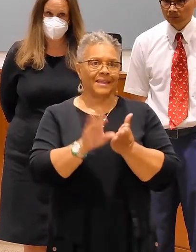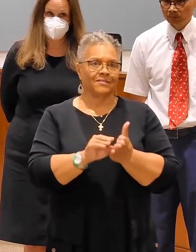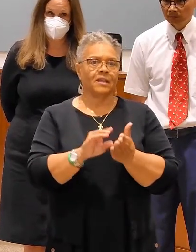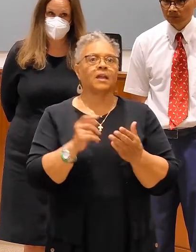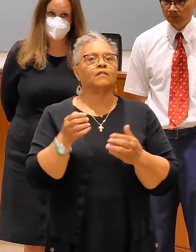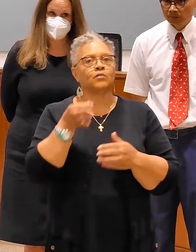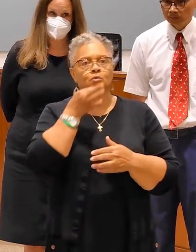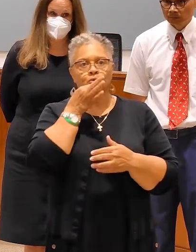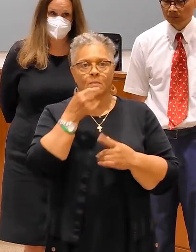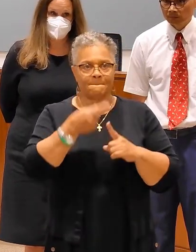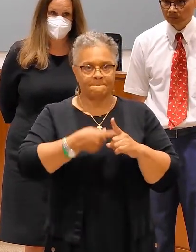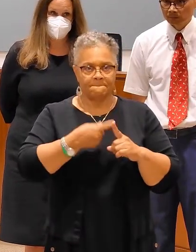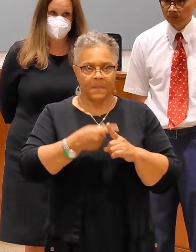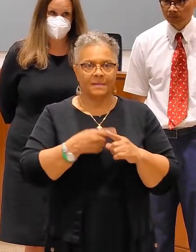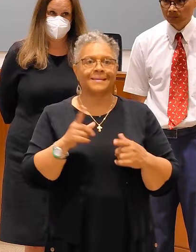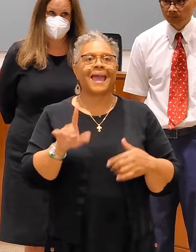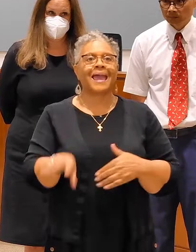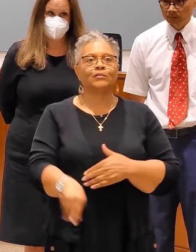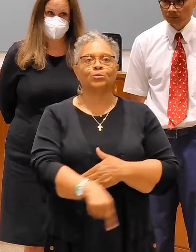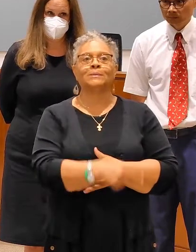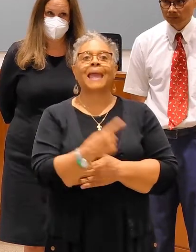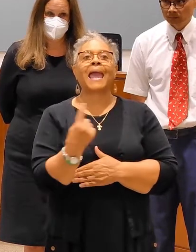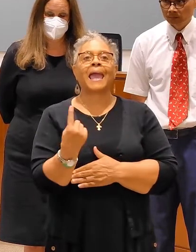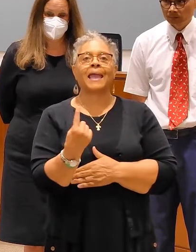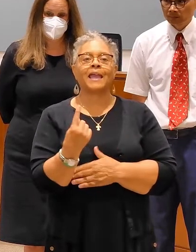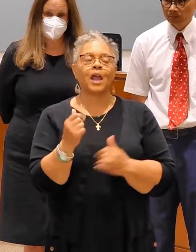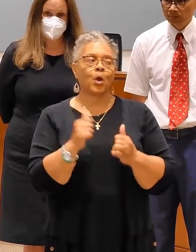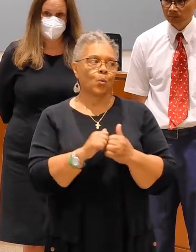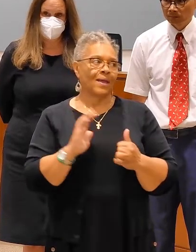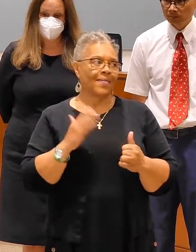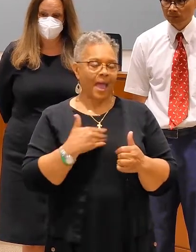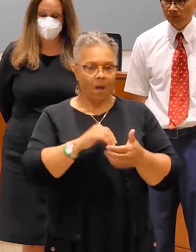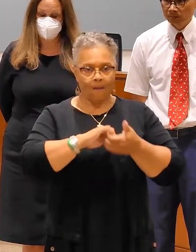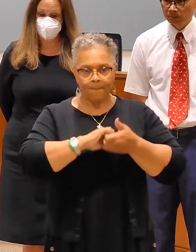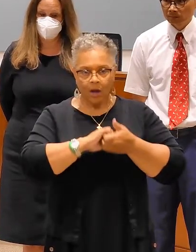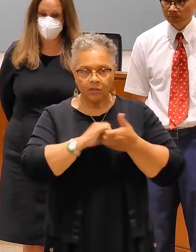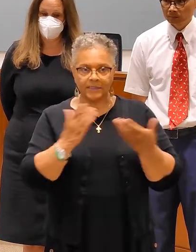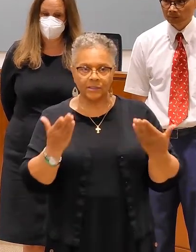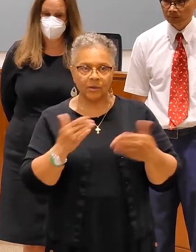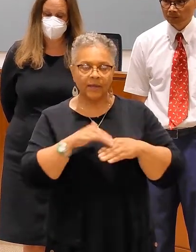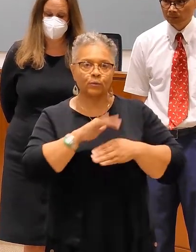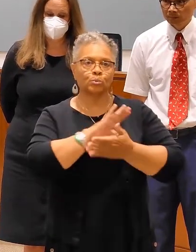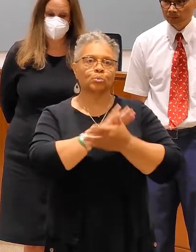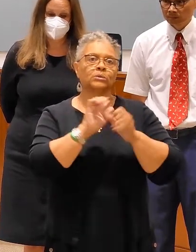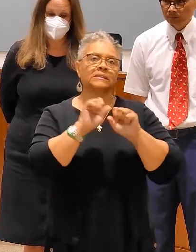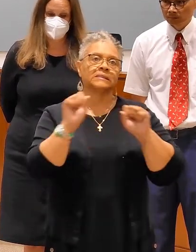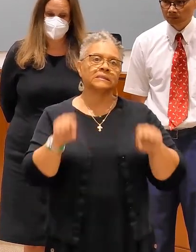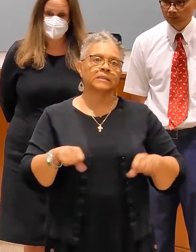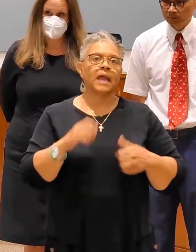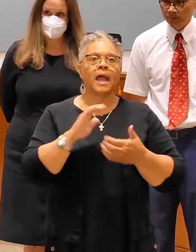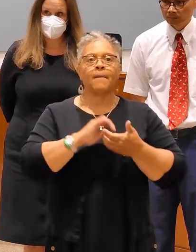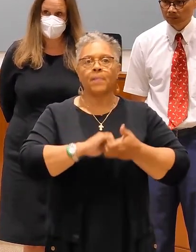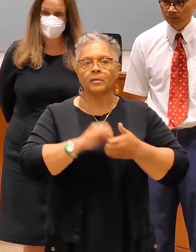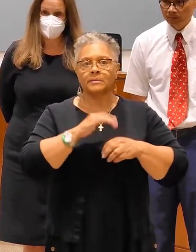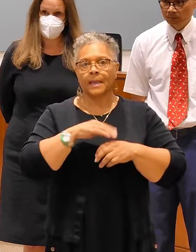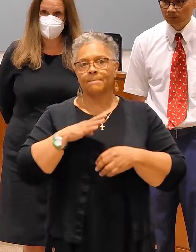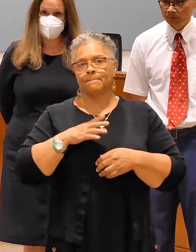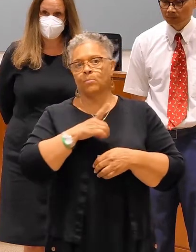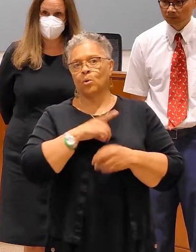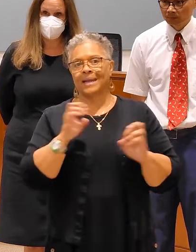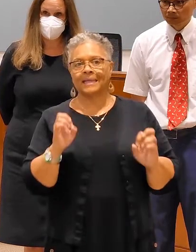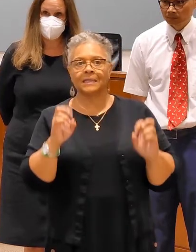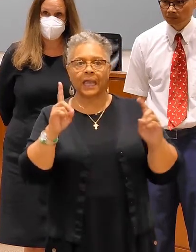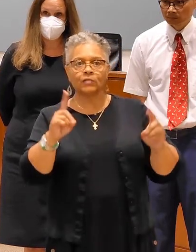months. And today, with our partners at the school system, our partners at the Board of Education,